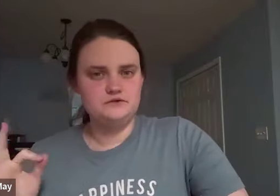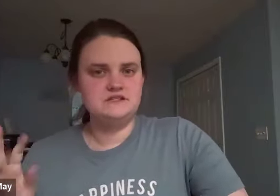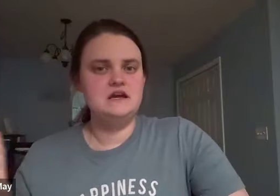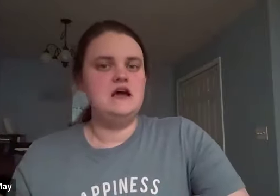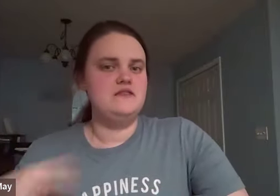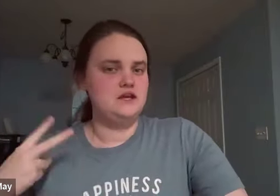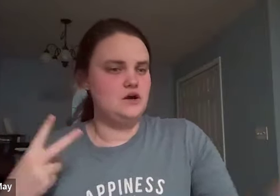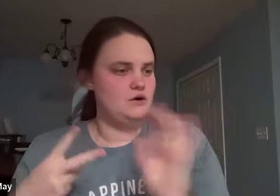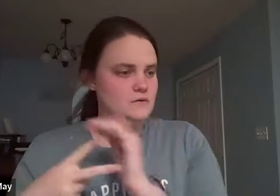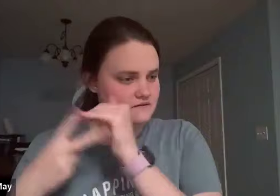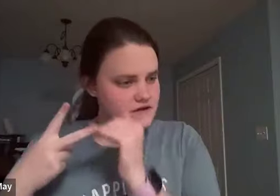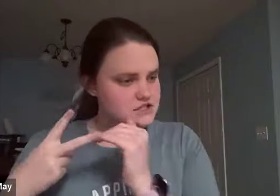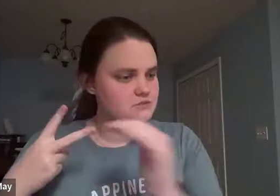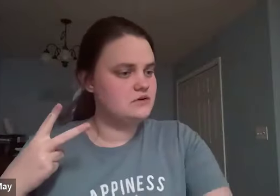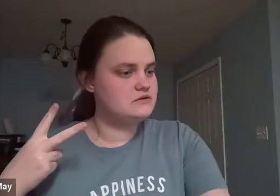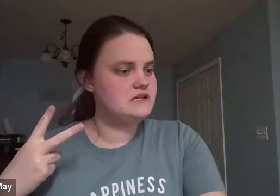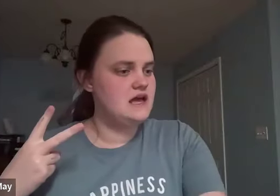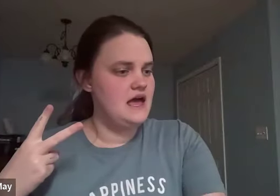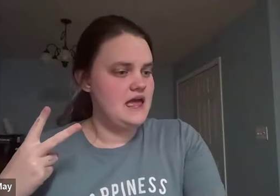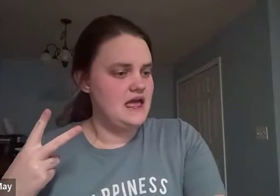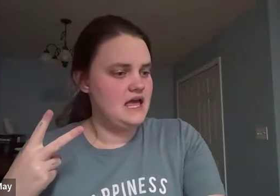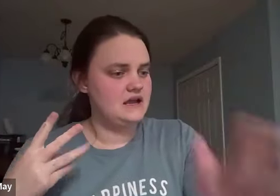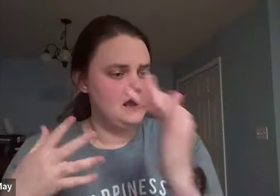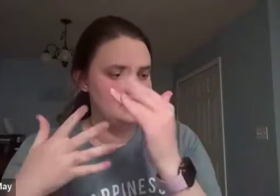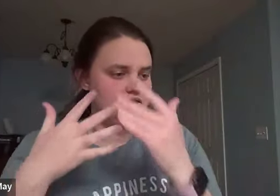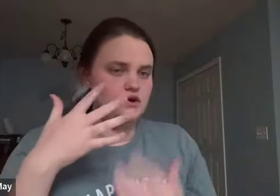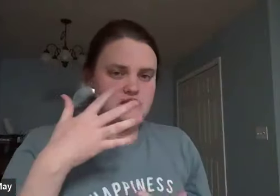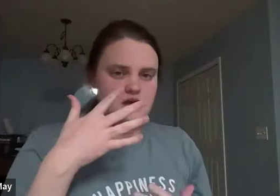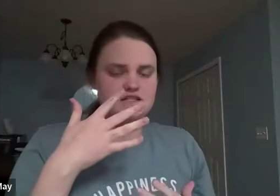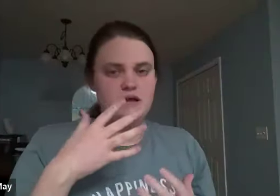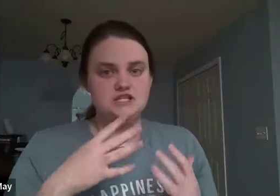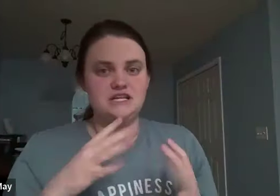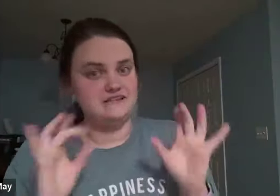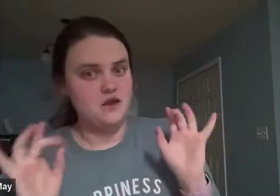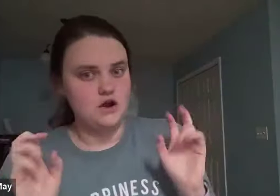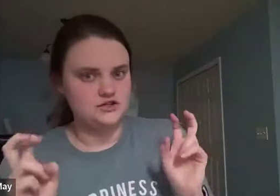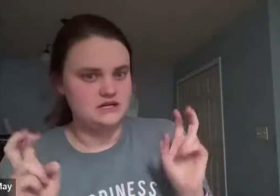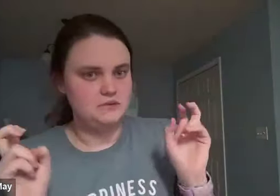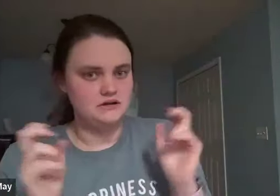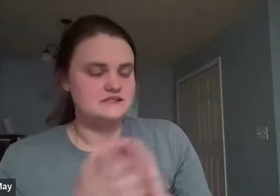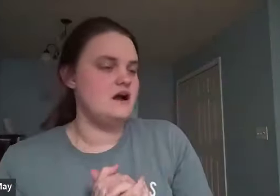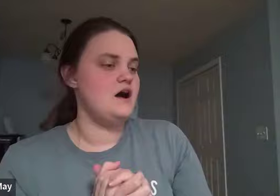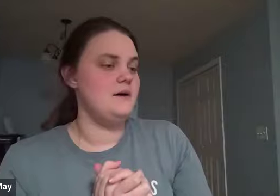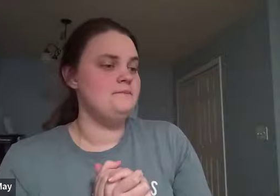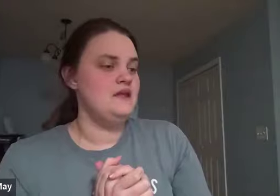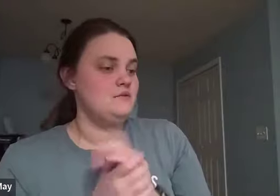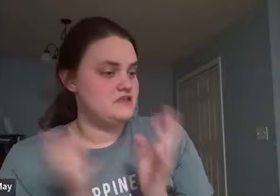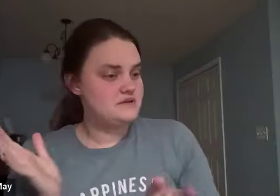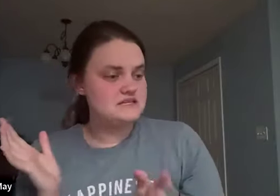fruits and then go like vegetables and kind of go down until we actually get like to the entree parts. With that being said,